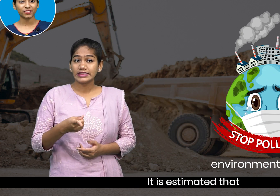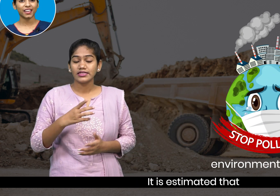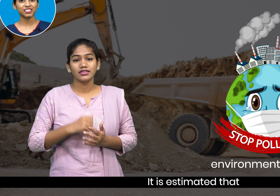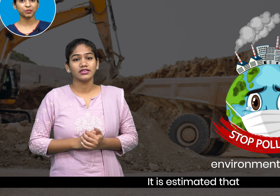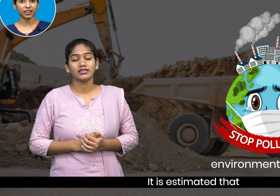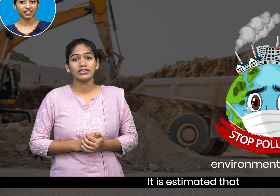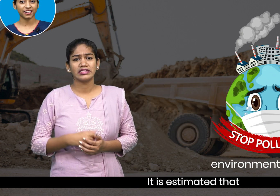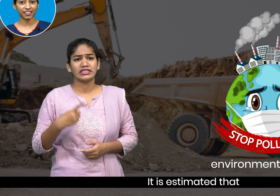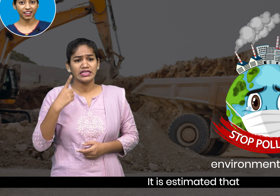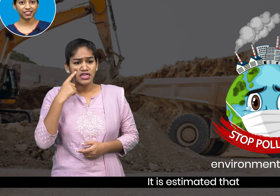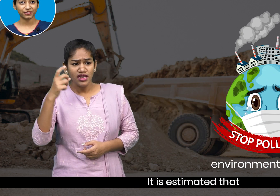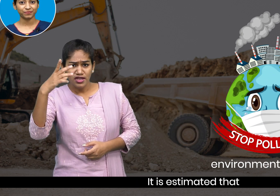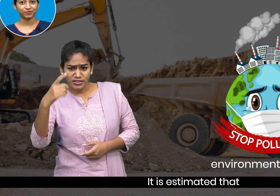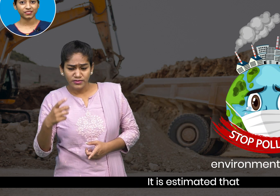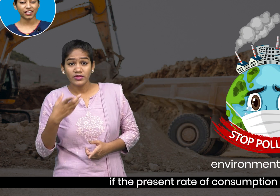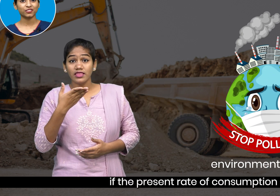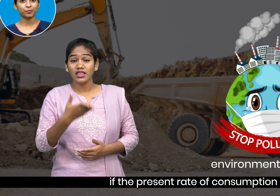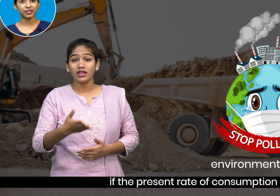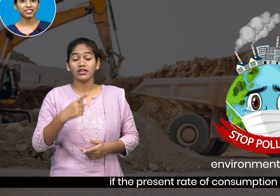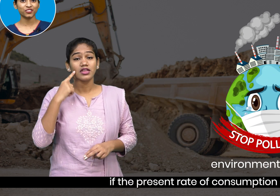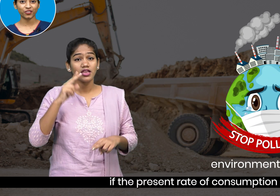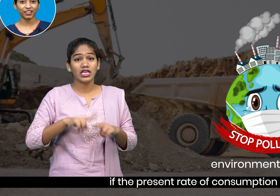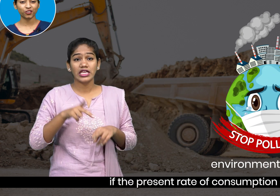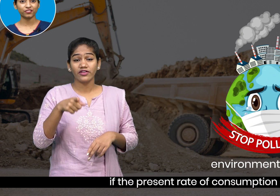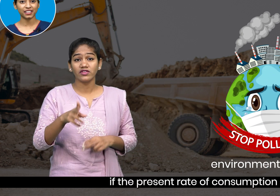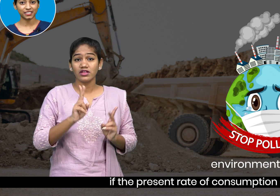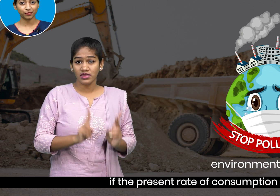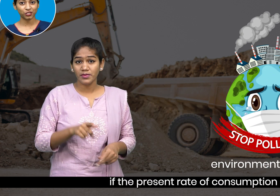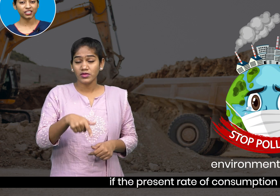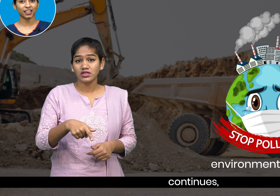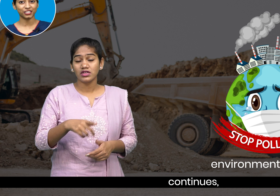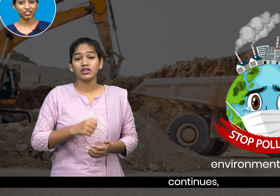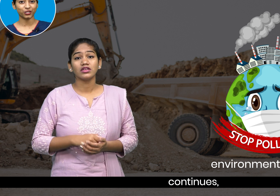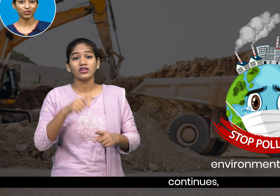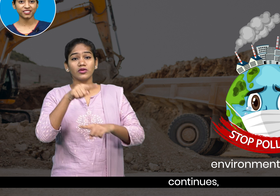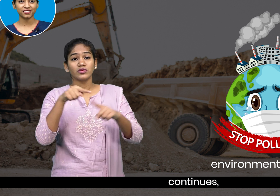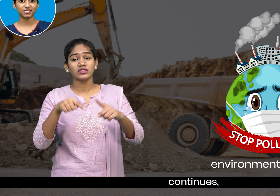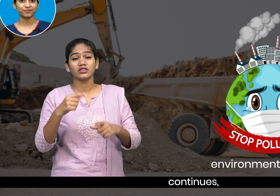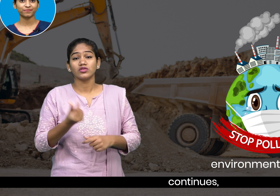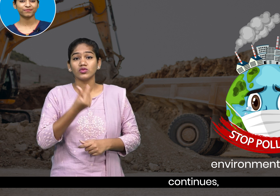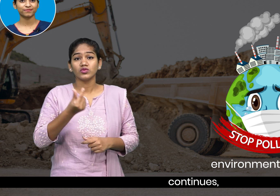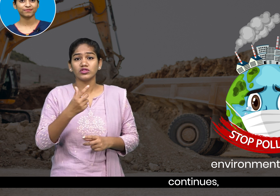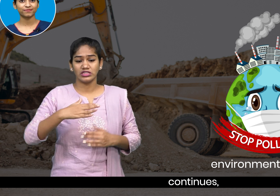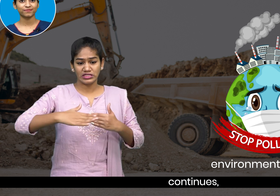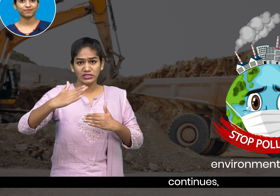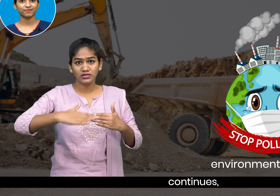is estimated that if the present rate of consumption continues,